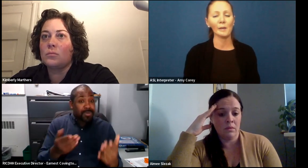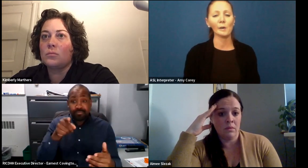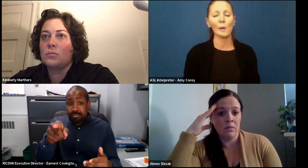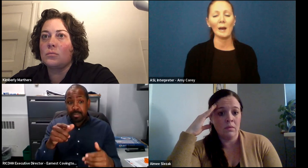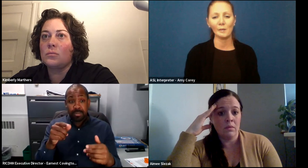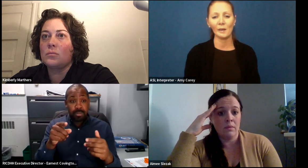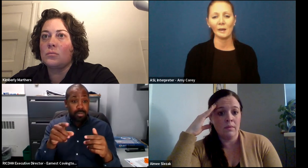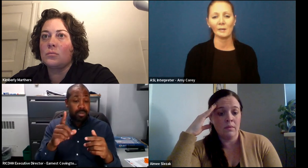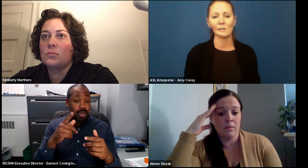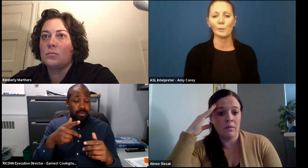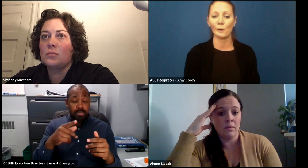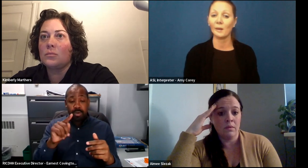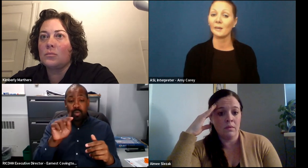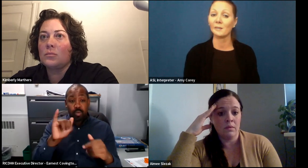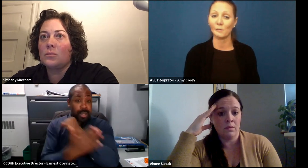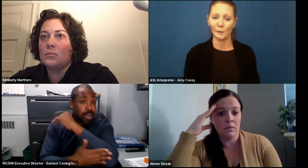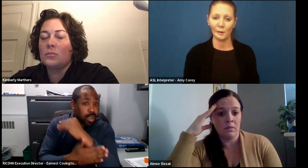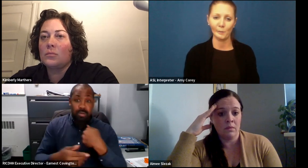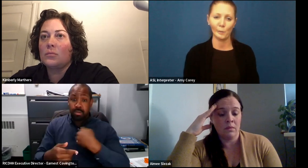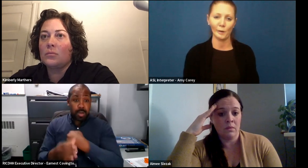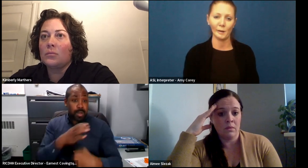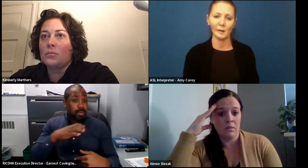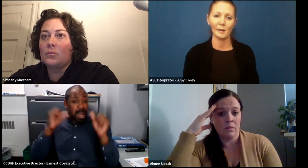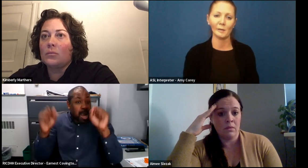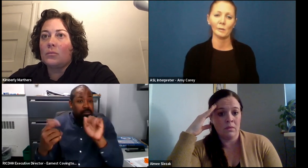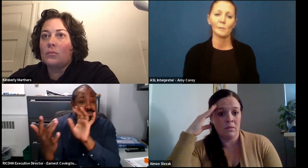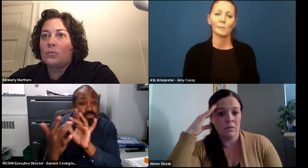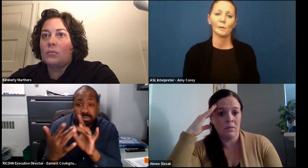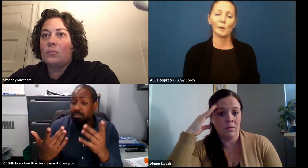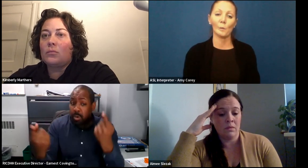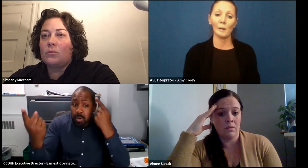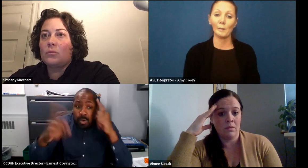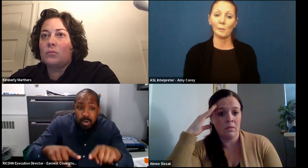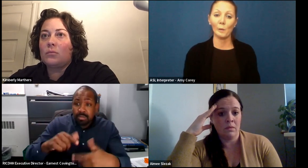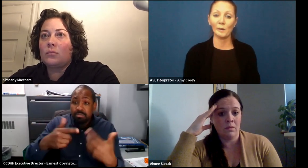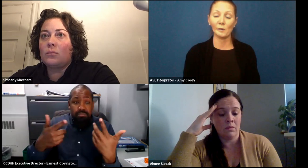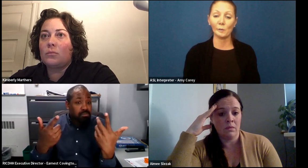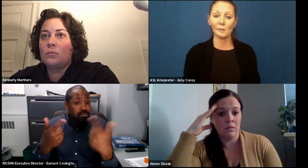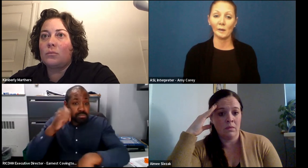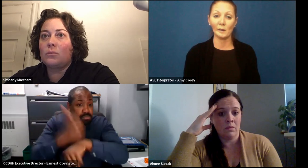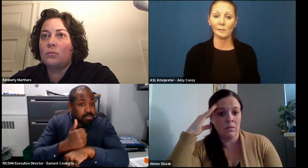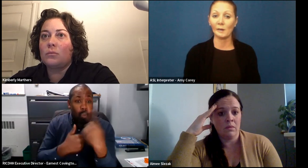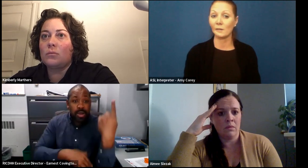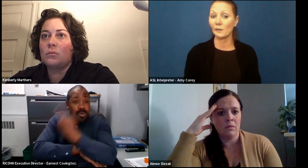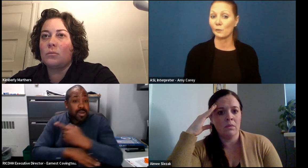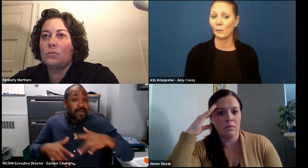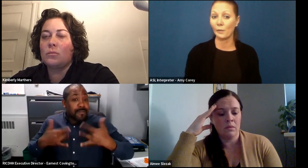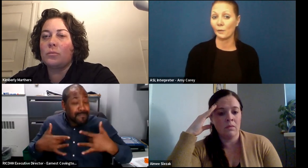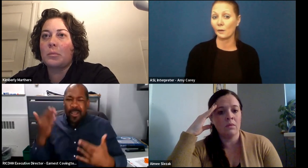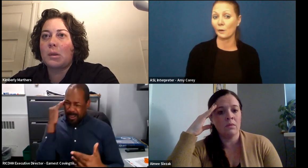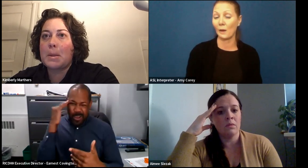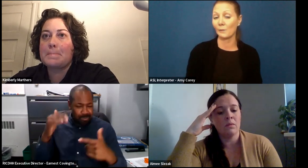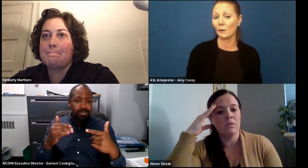I think, having that kind of support is very important. And, maybe what we can do is kind of get in touch